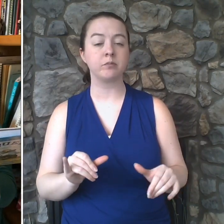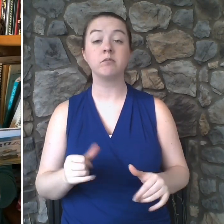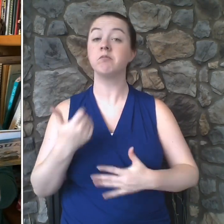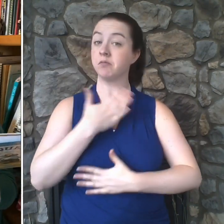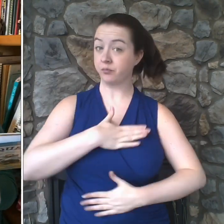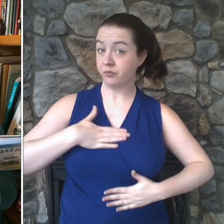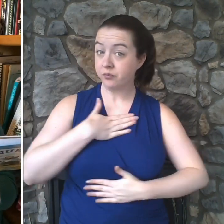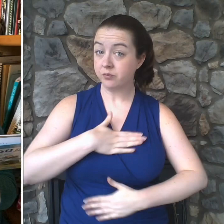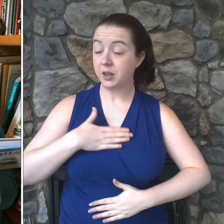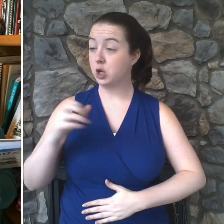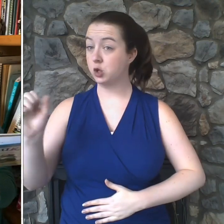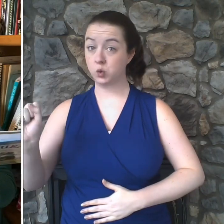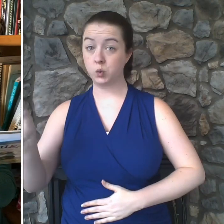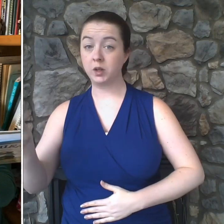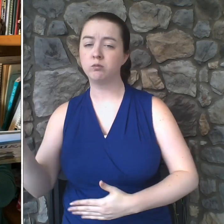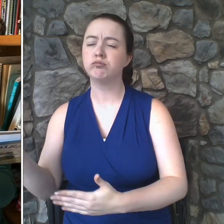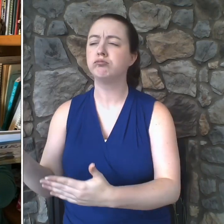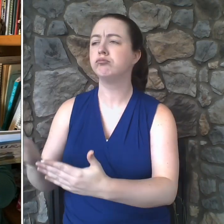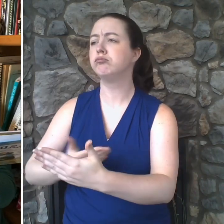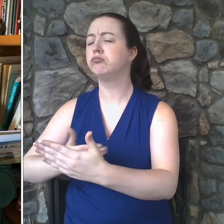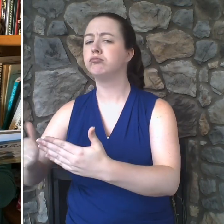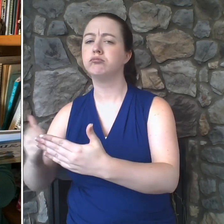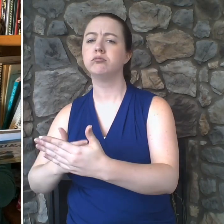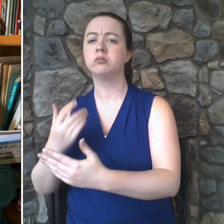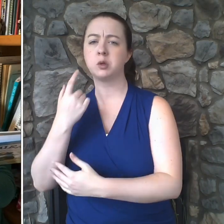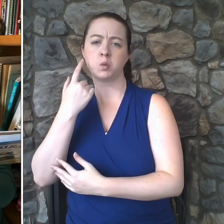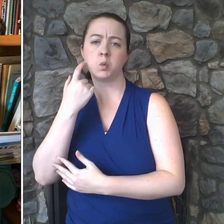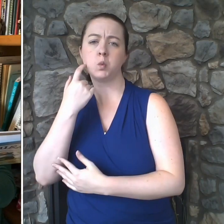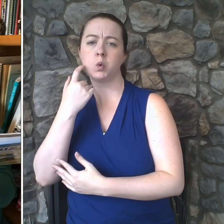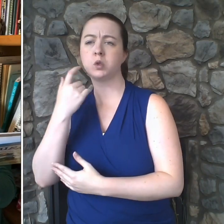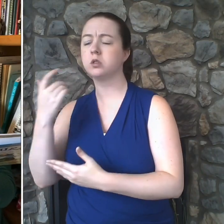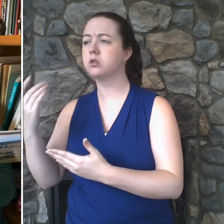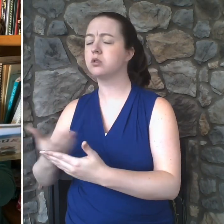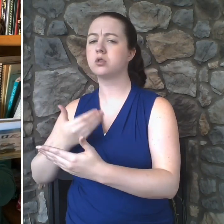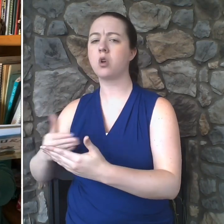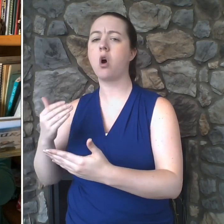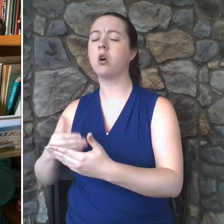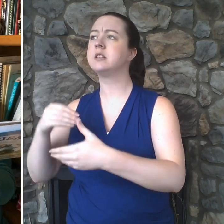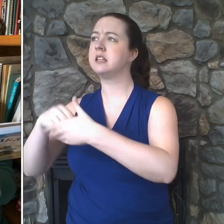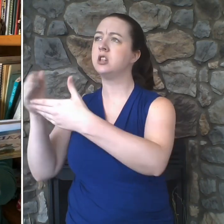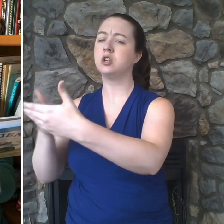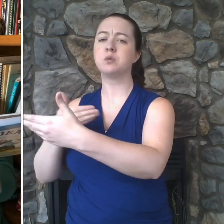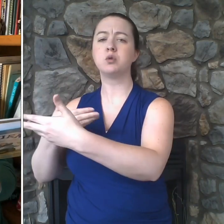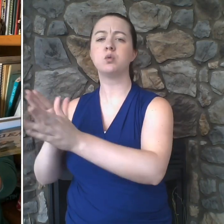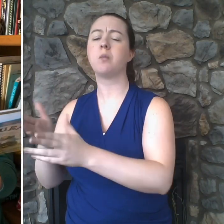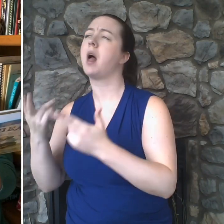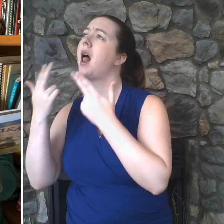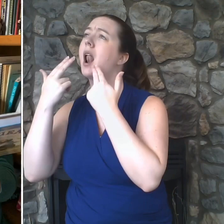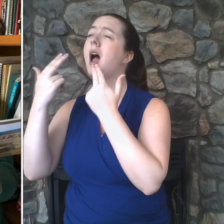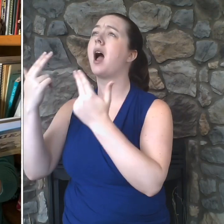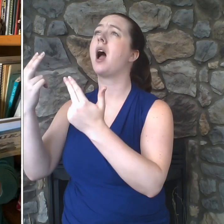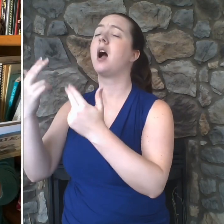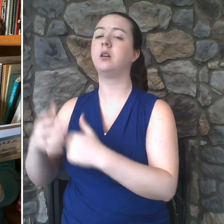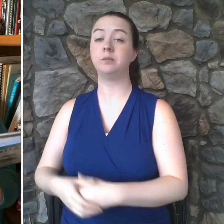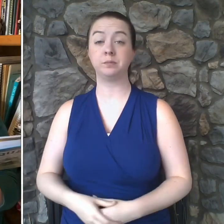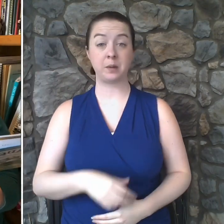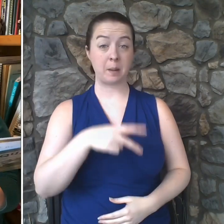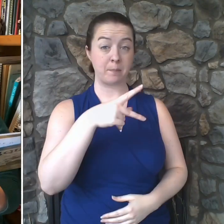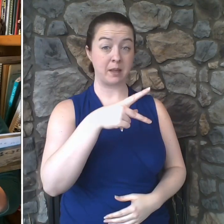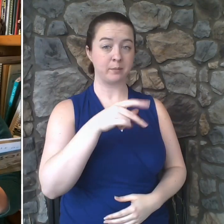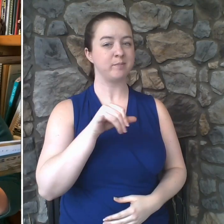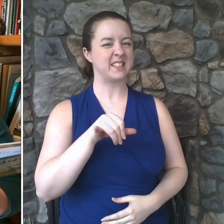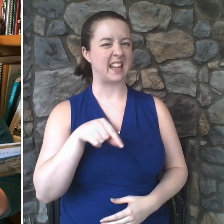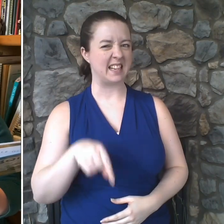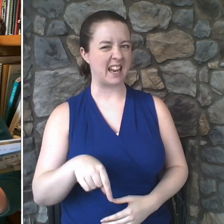For entertainment, Squeak would sing his newest songs up in his music room. La la la la. Pip